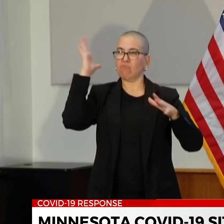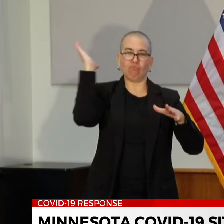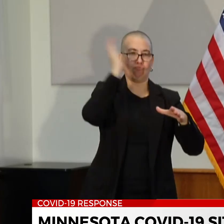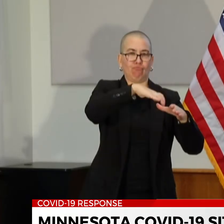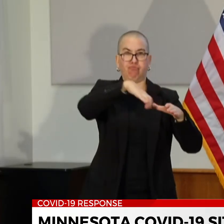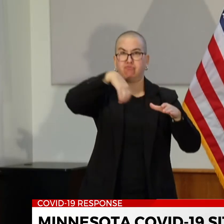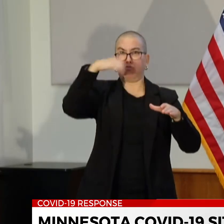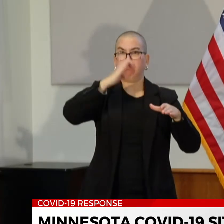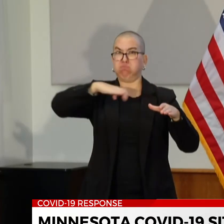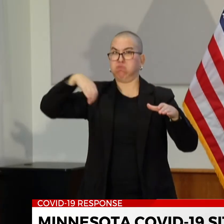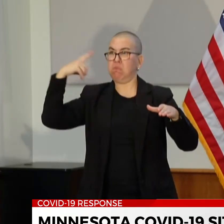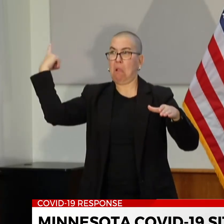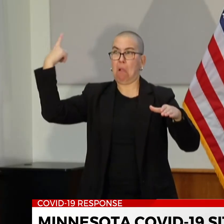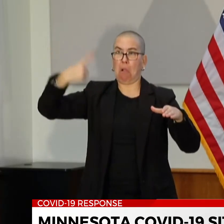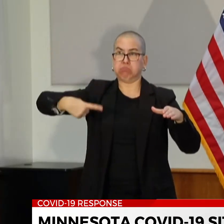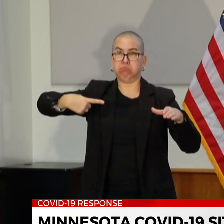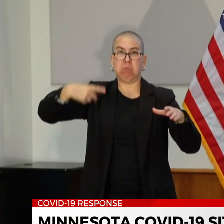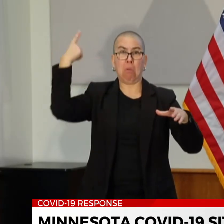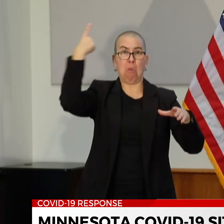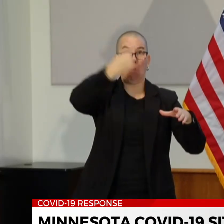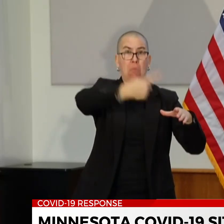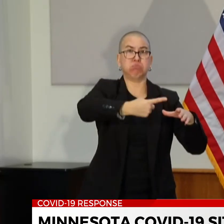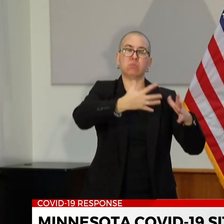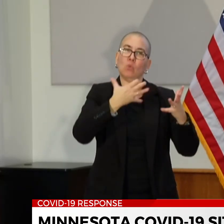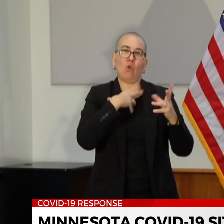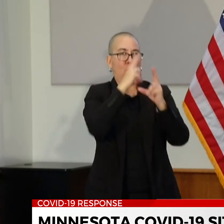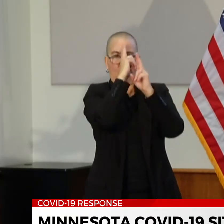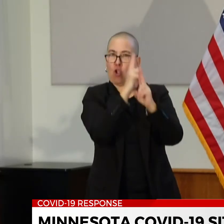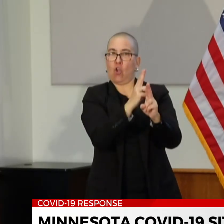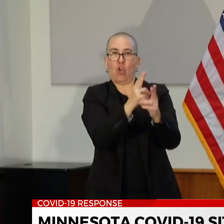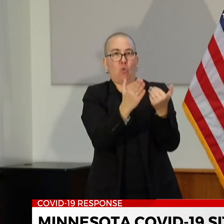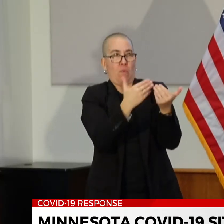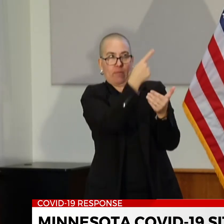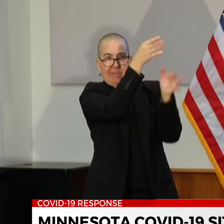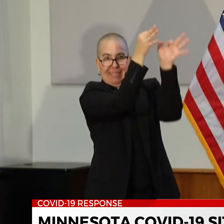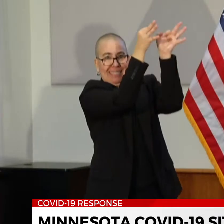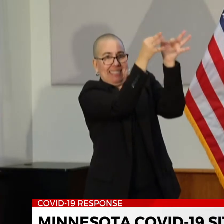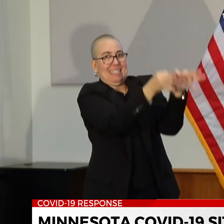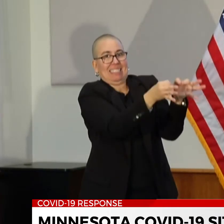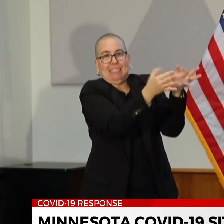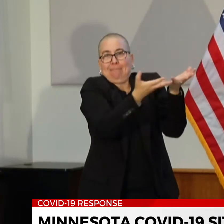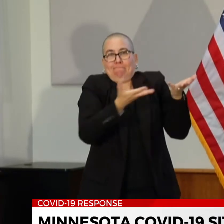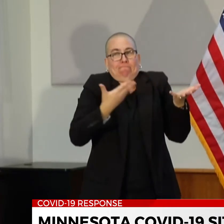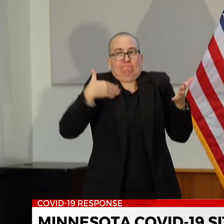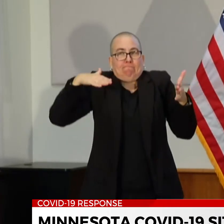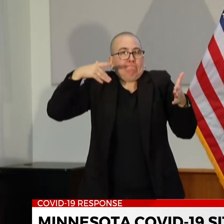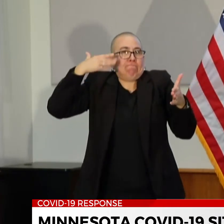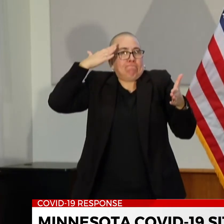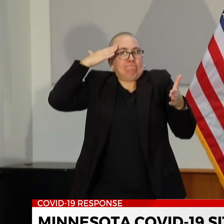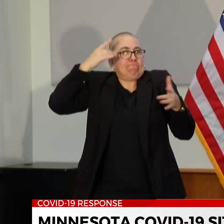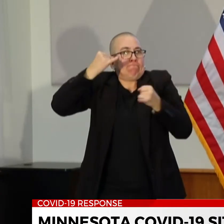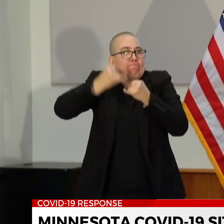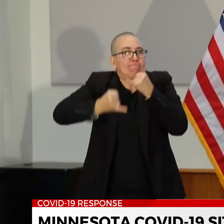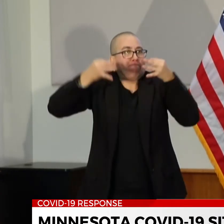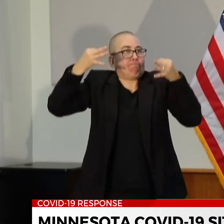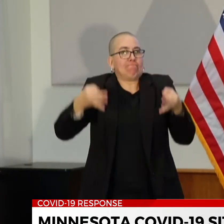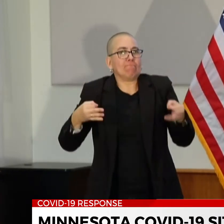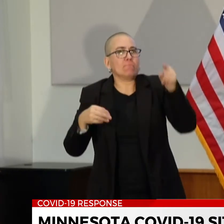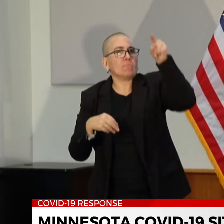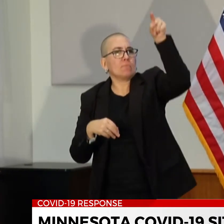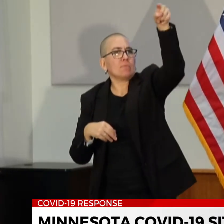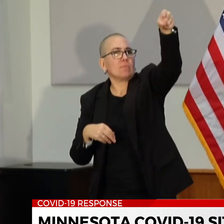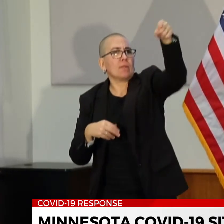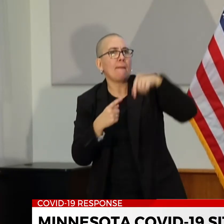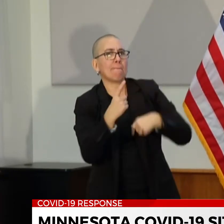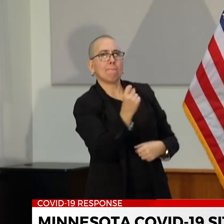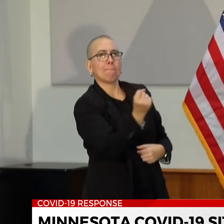to issue a stay, we would certainly honor that, but I have not heard that at this time. Governor, I know this is looking